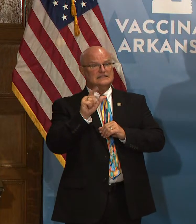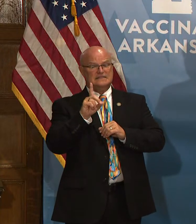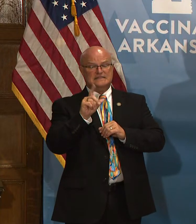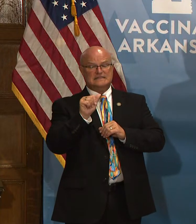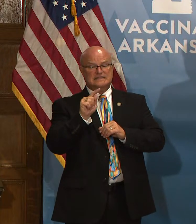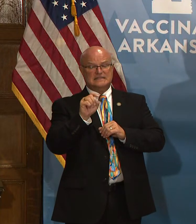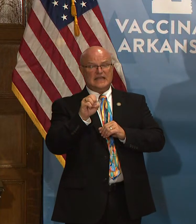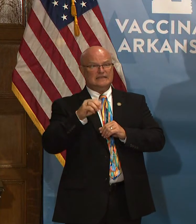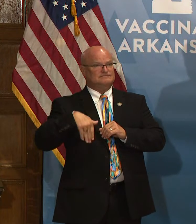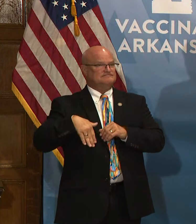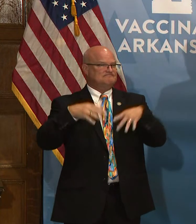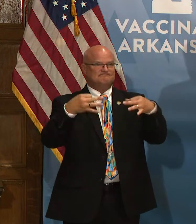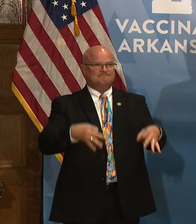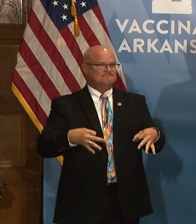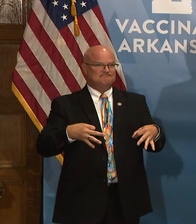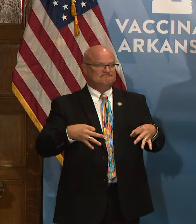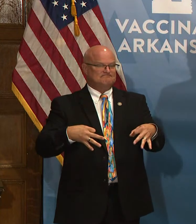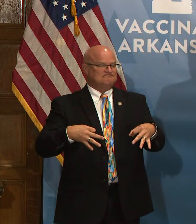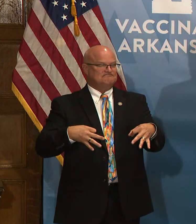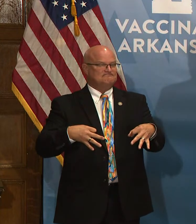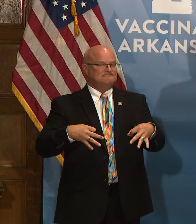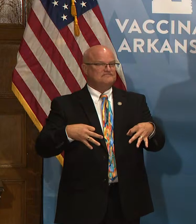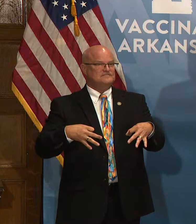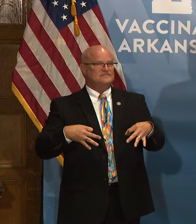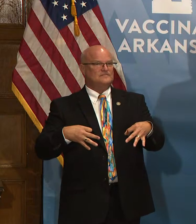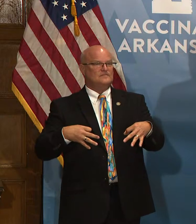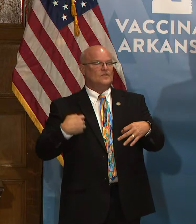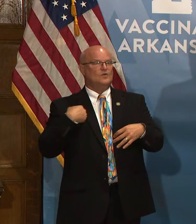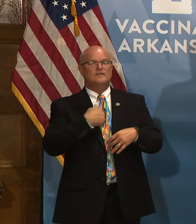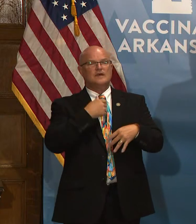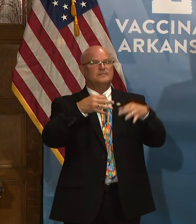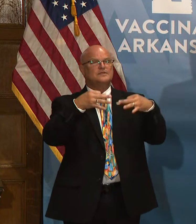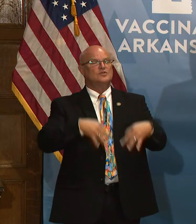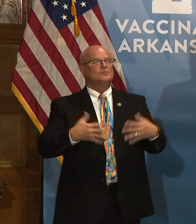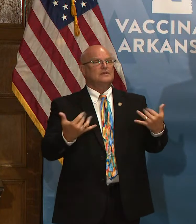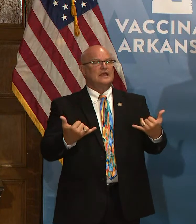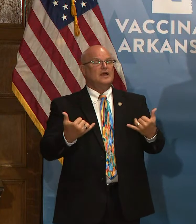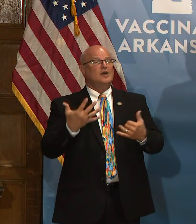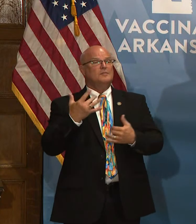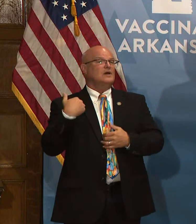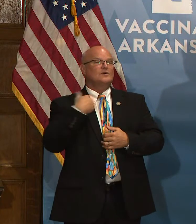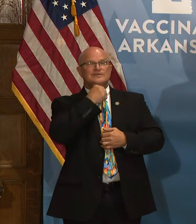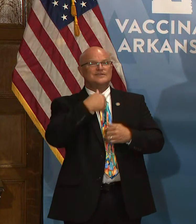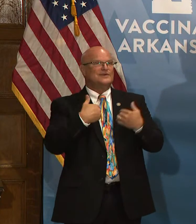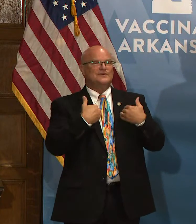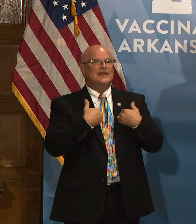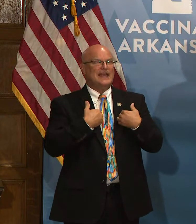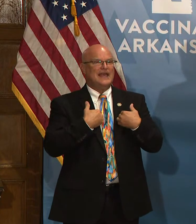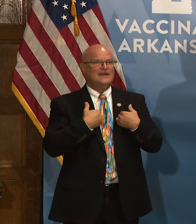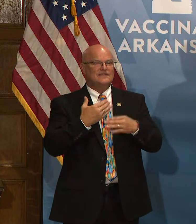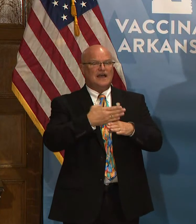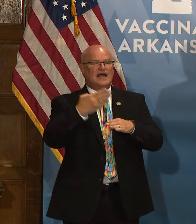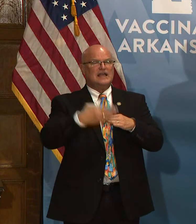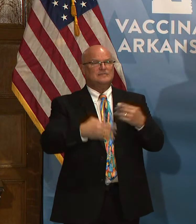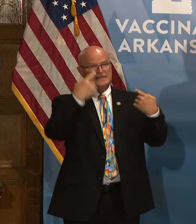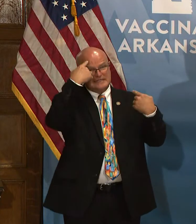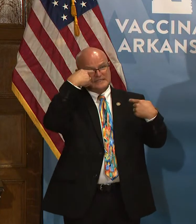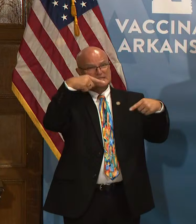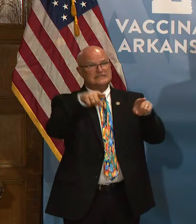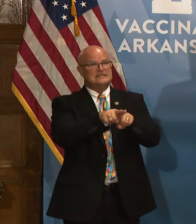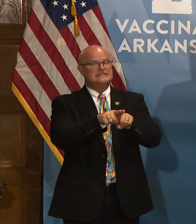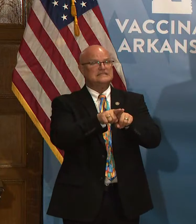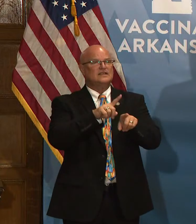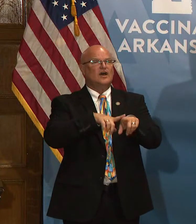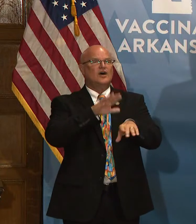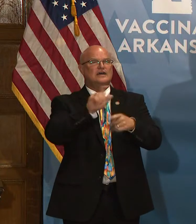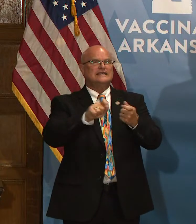set. That has not been determined because we do not have a complete consensus yet